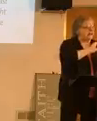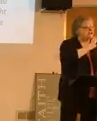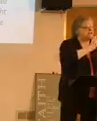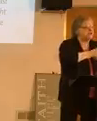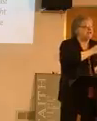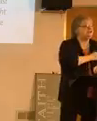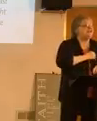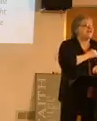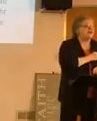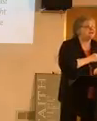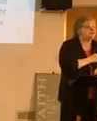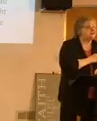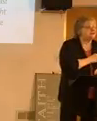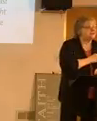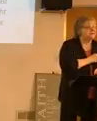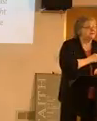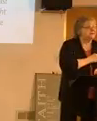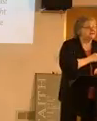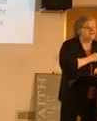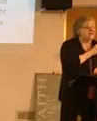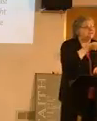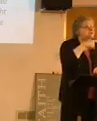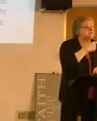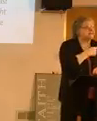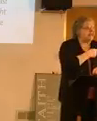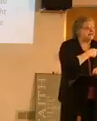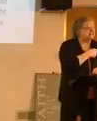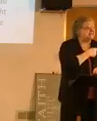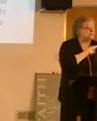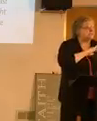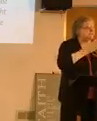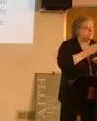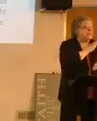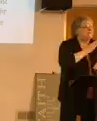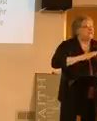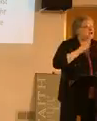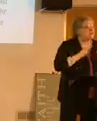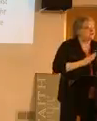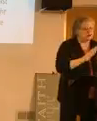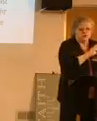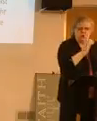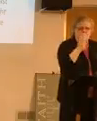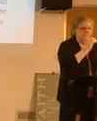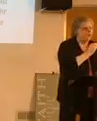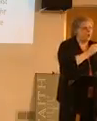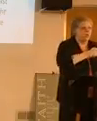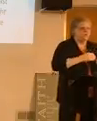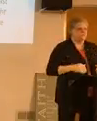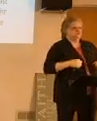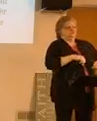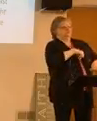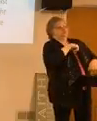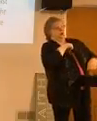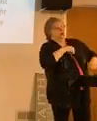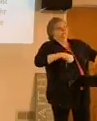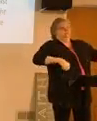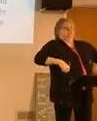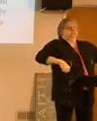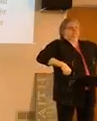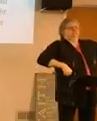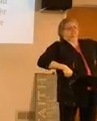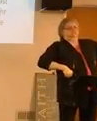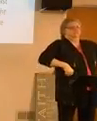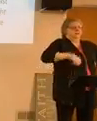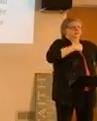his attitude and his personality once he became a Christian. No longer was he high and mighty and prideful,